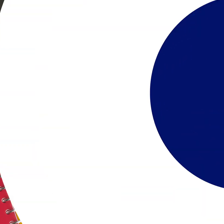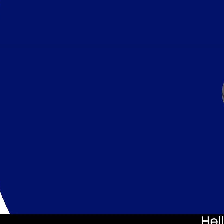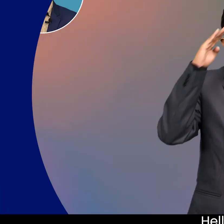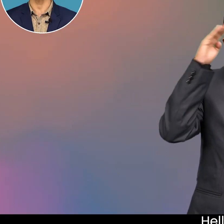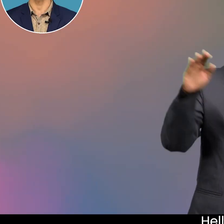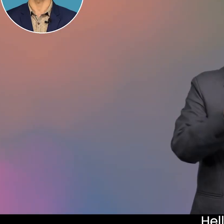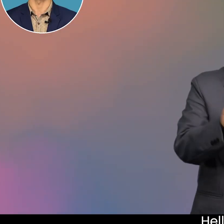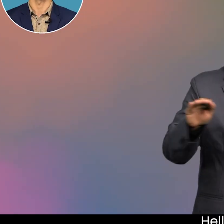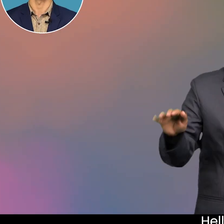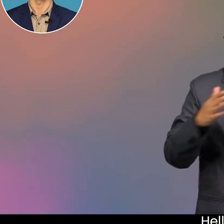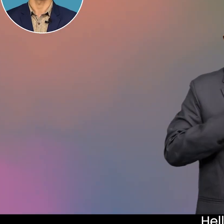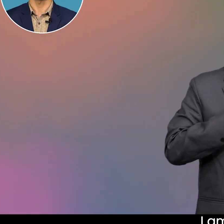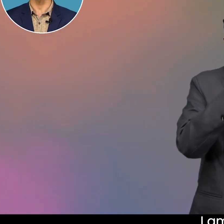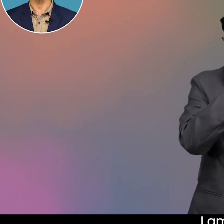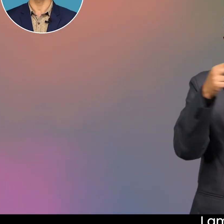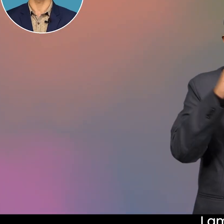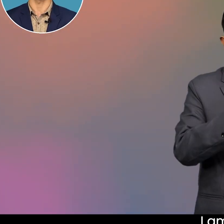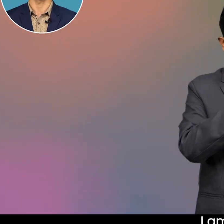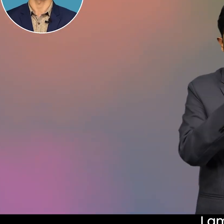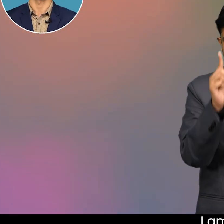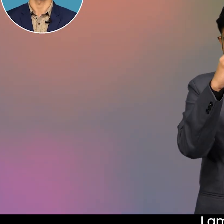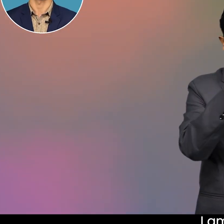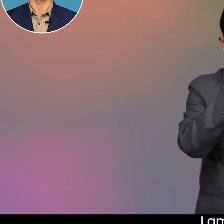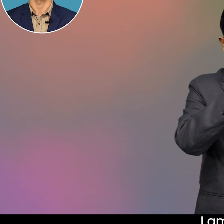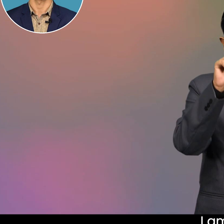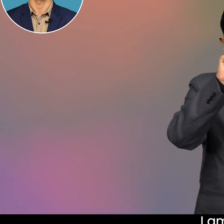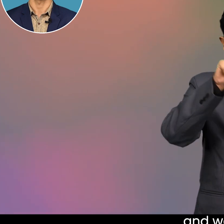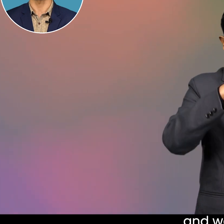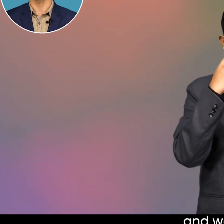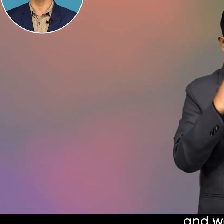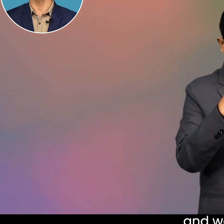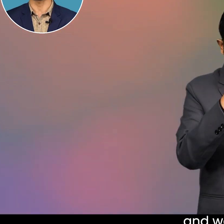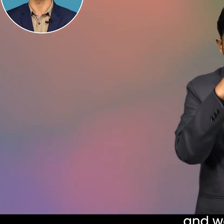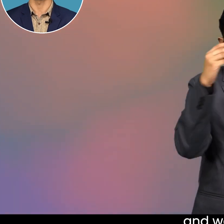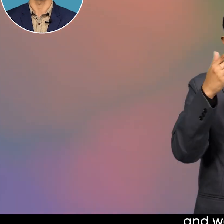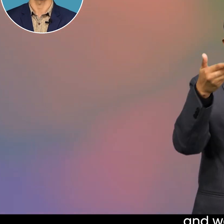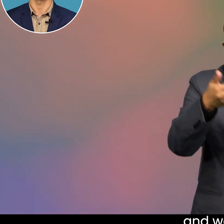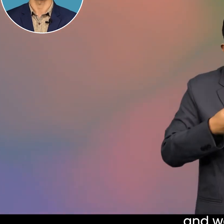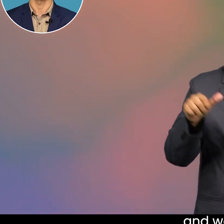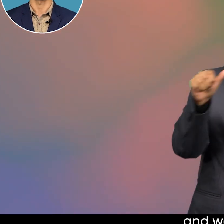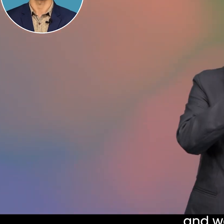Hello children, I am Shubhajit and welcome back.